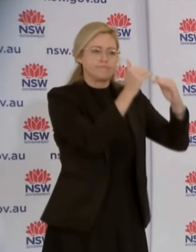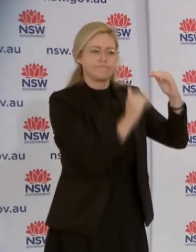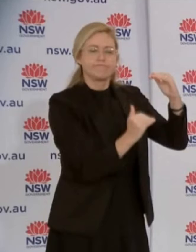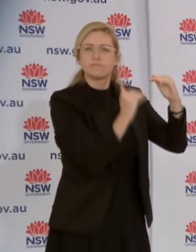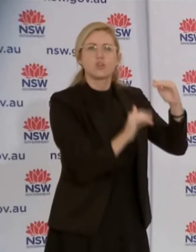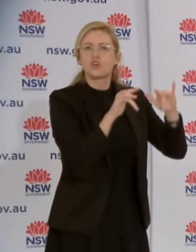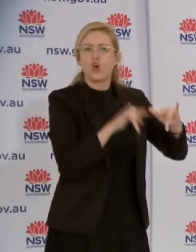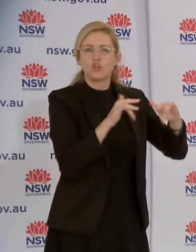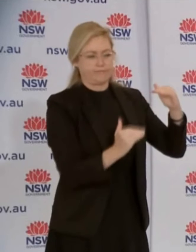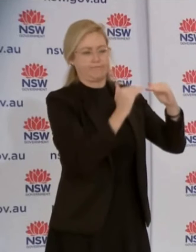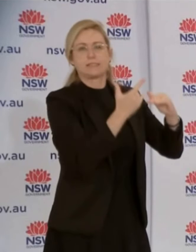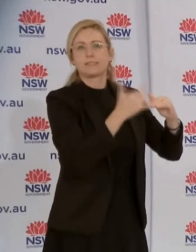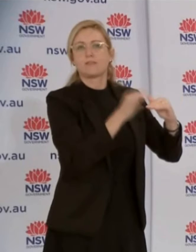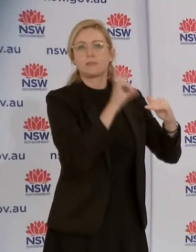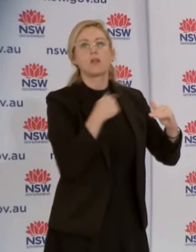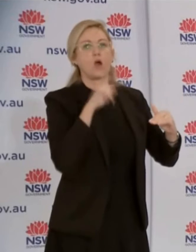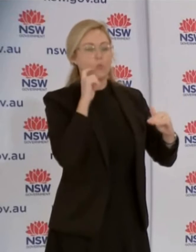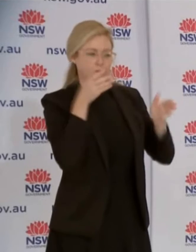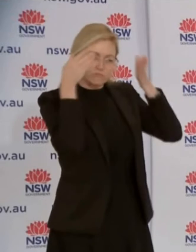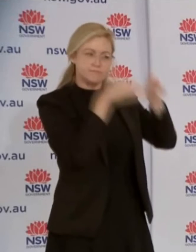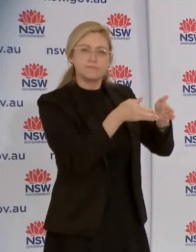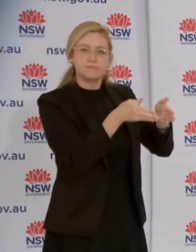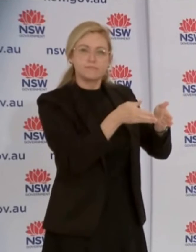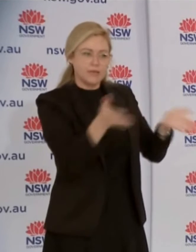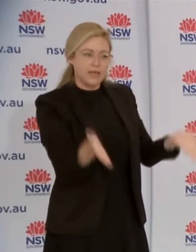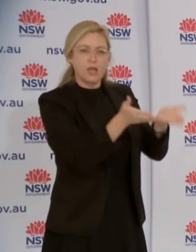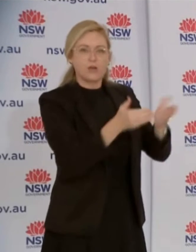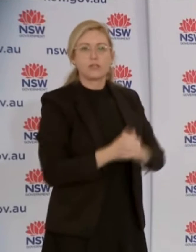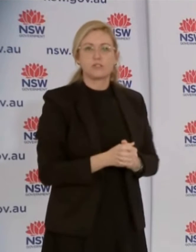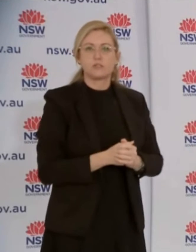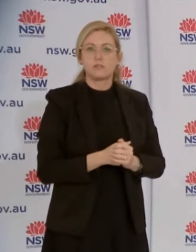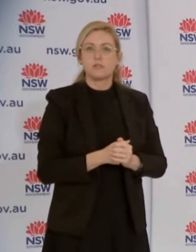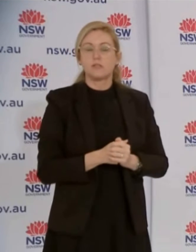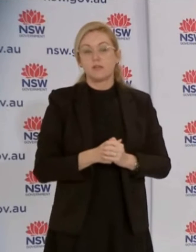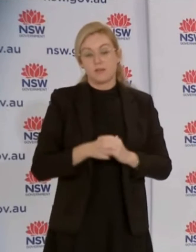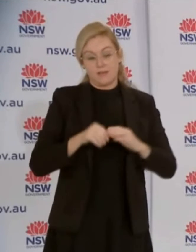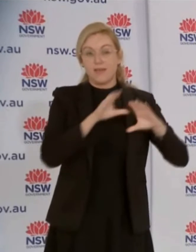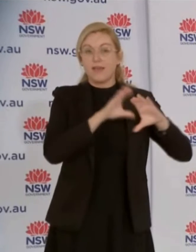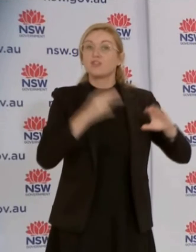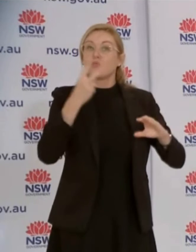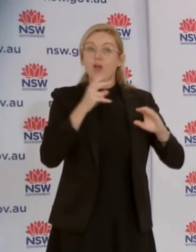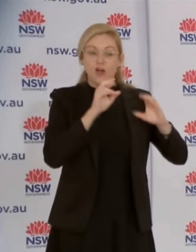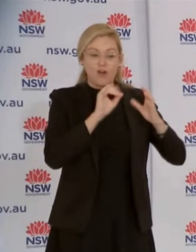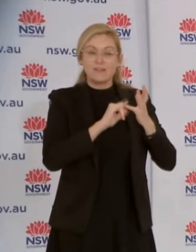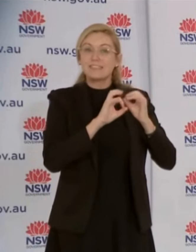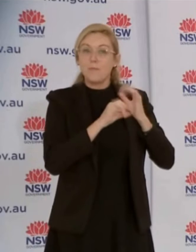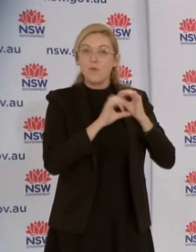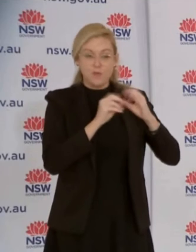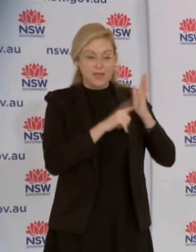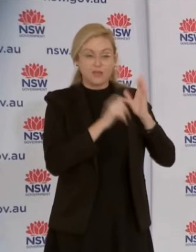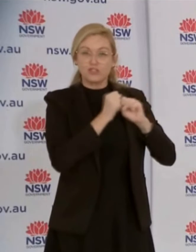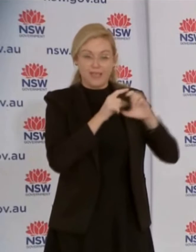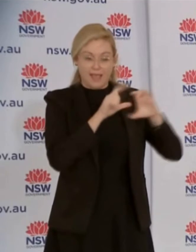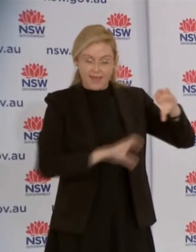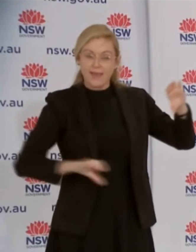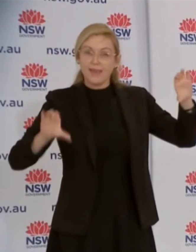that's why it gives me great joy when we look at the local government areas of concern. Some of them had vaccination rates as low as 19% first dose,